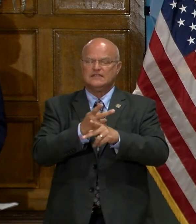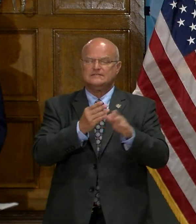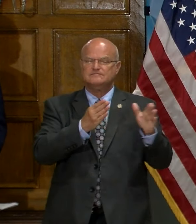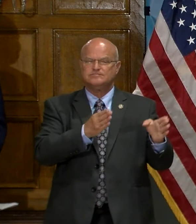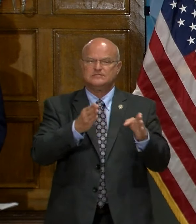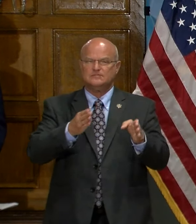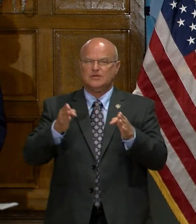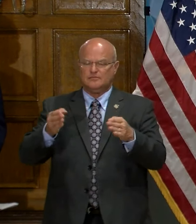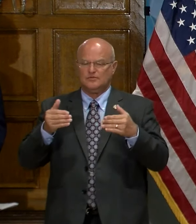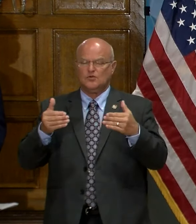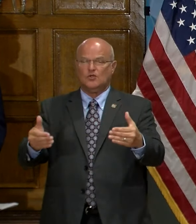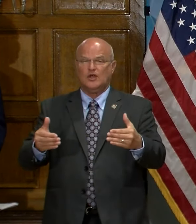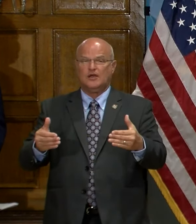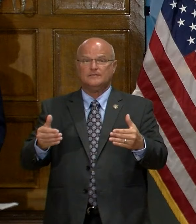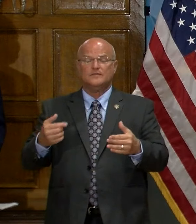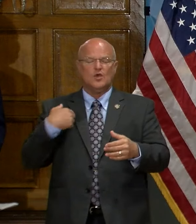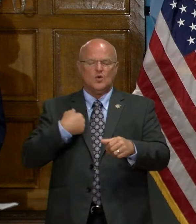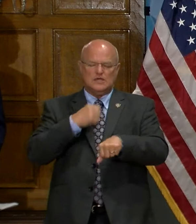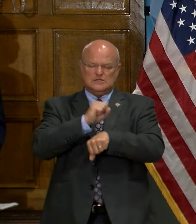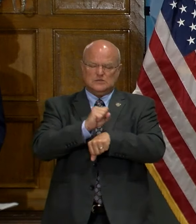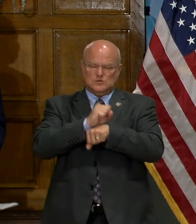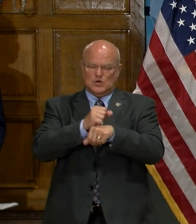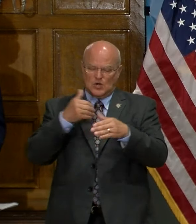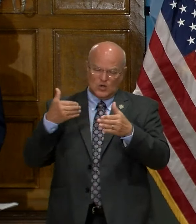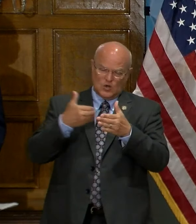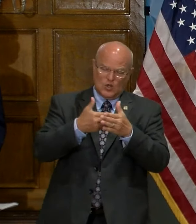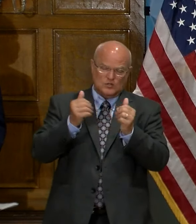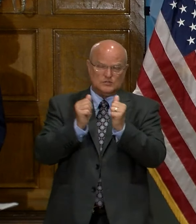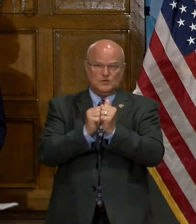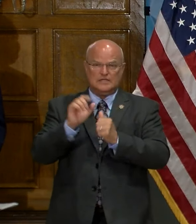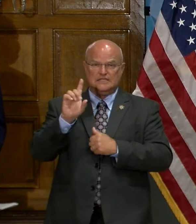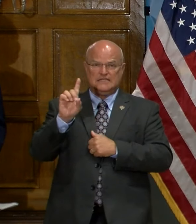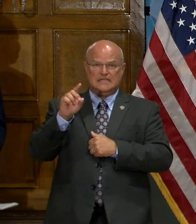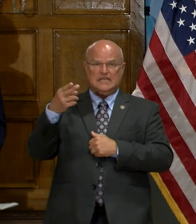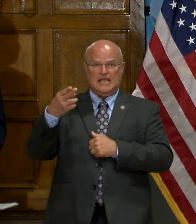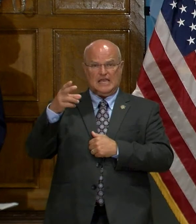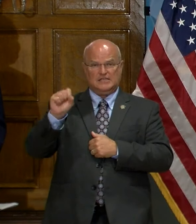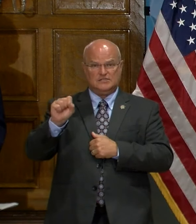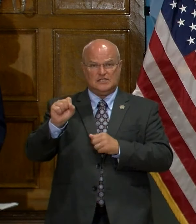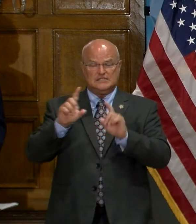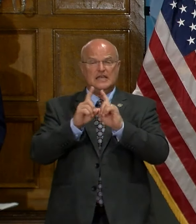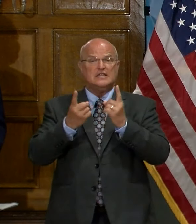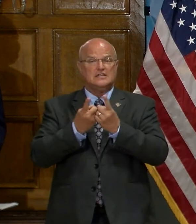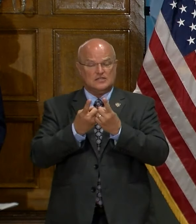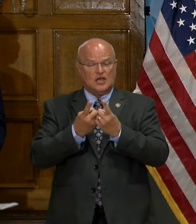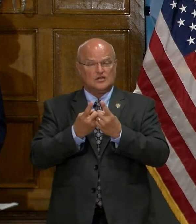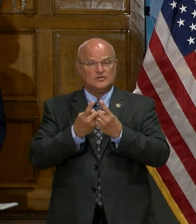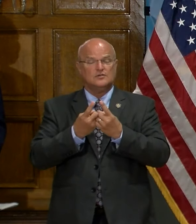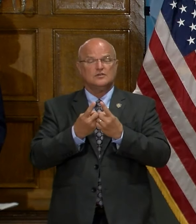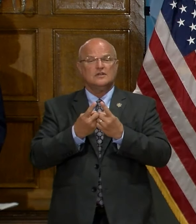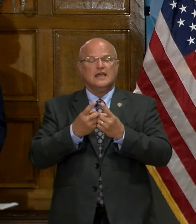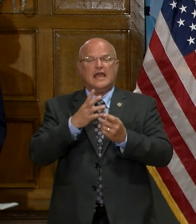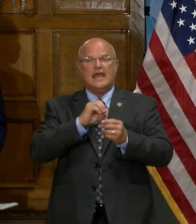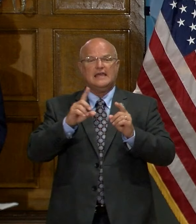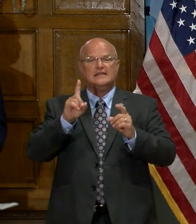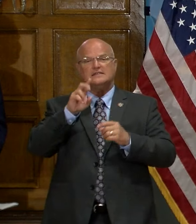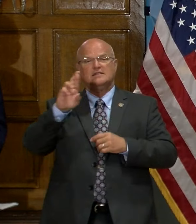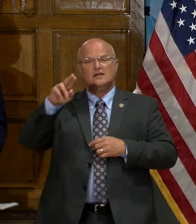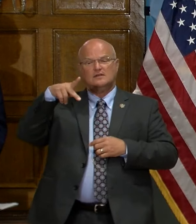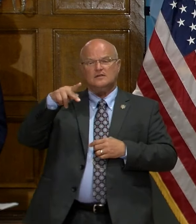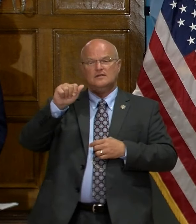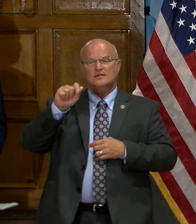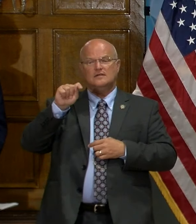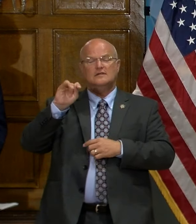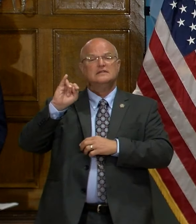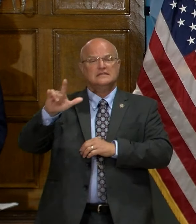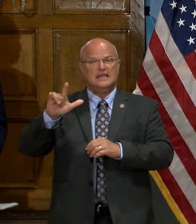go along. As the governor mentioned, we've worked closely with DHS and the Department of Health. Dr. Patil and his team, this couldn't have happened without all